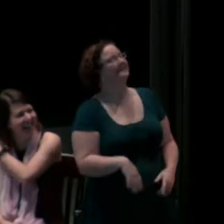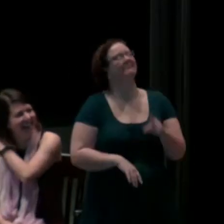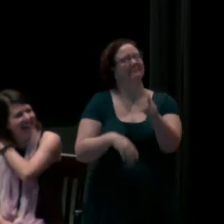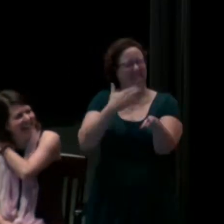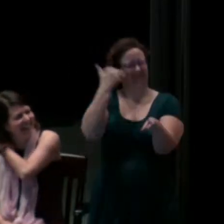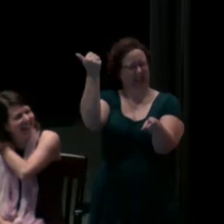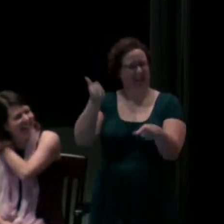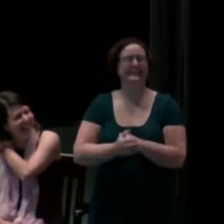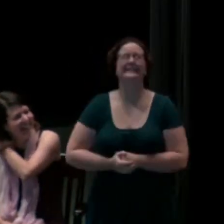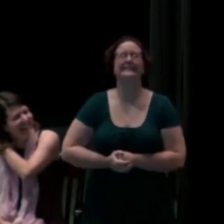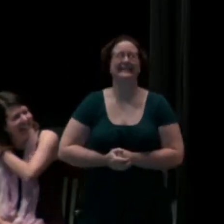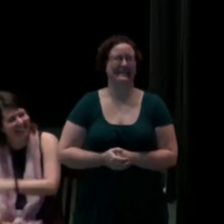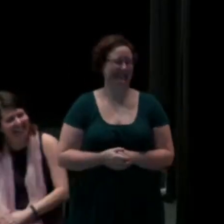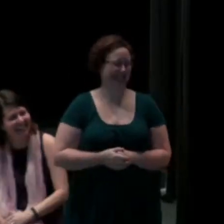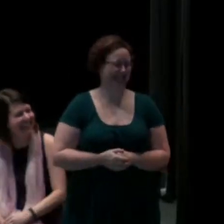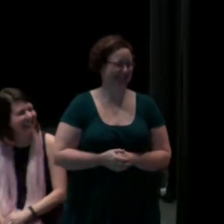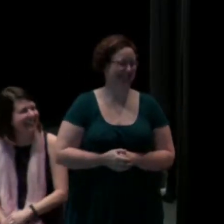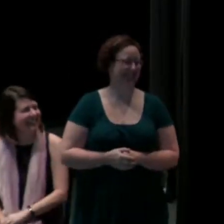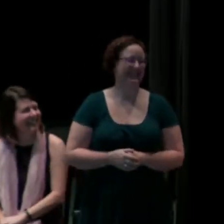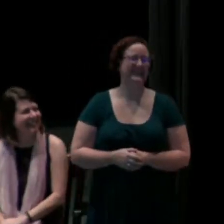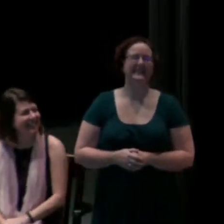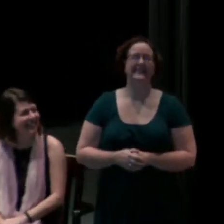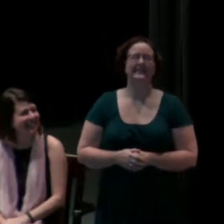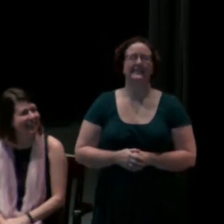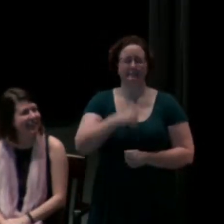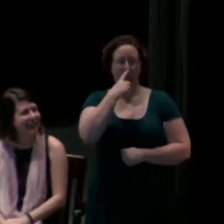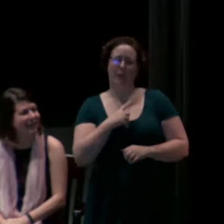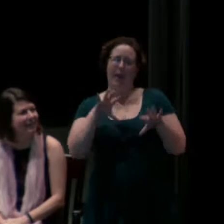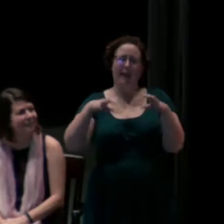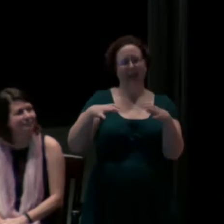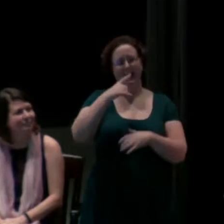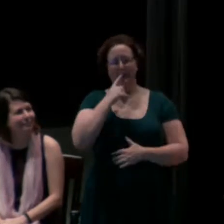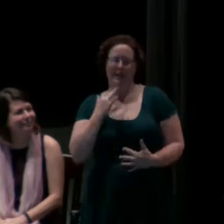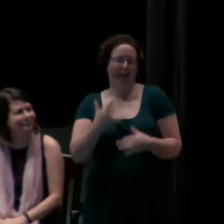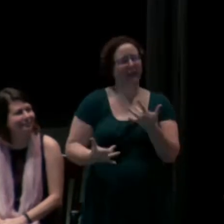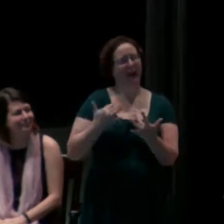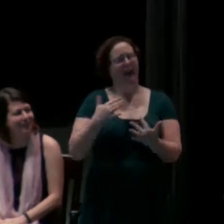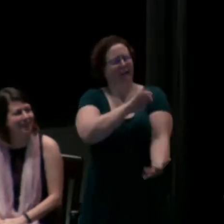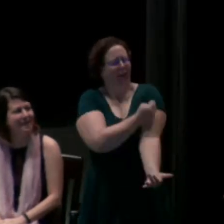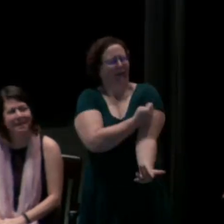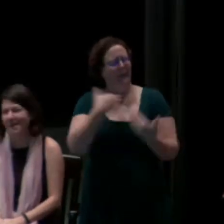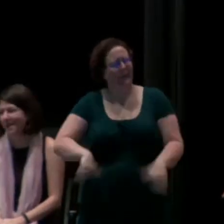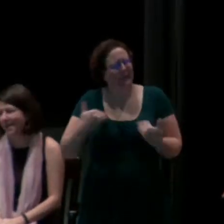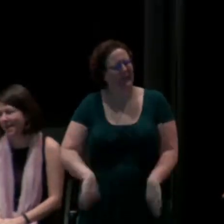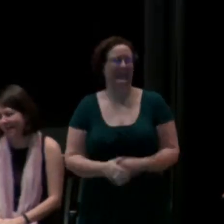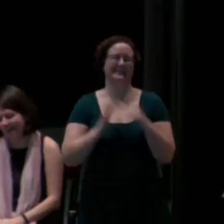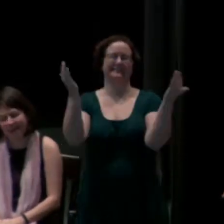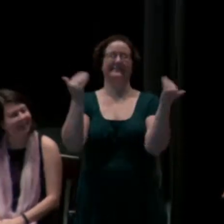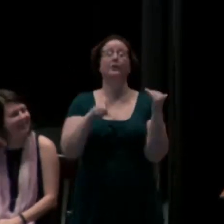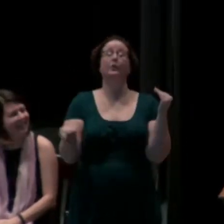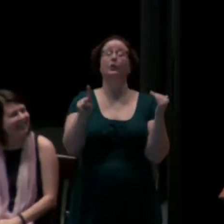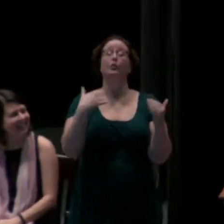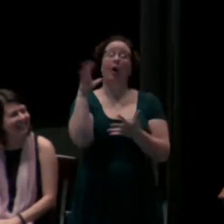that's more like it. That's the spirit, the red class. You know, red, fiery, full of energy. So you